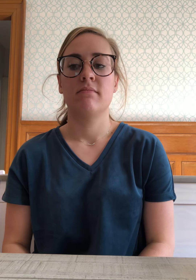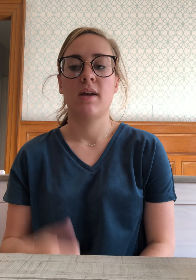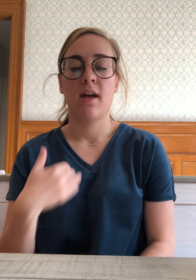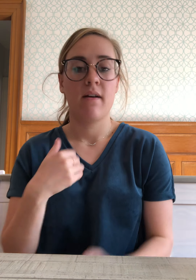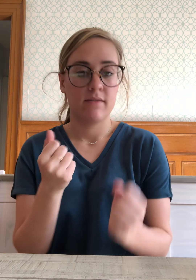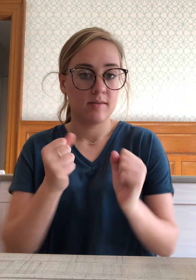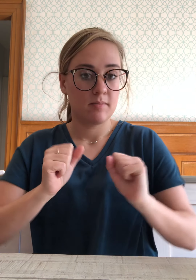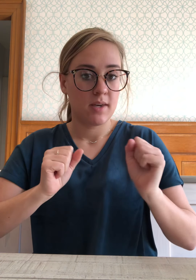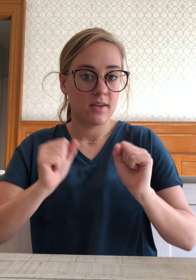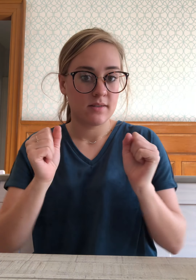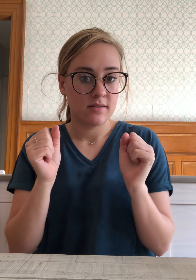The crowded